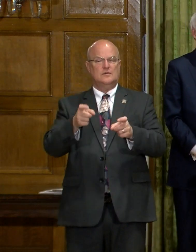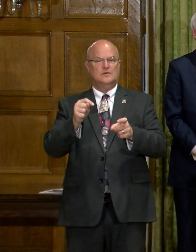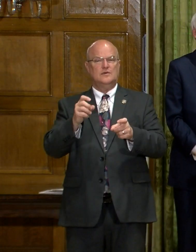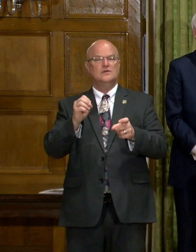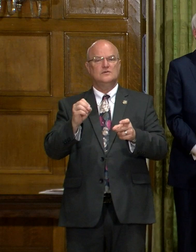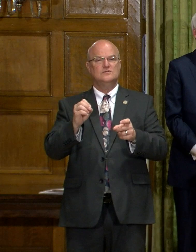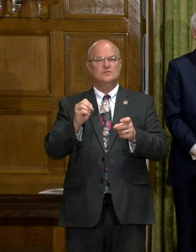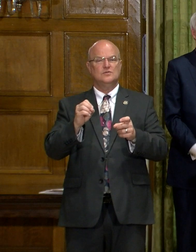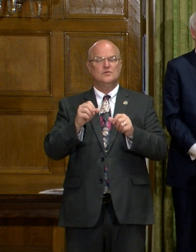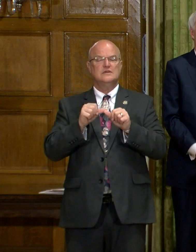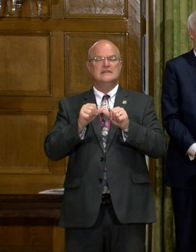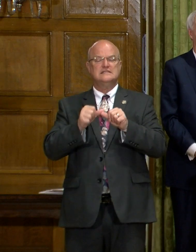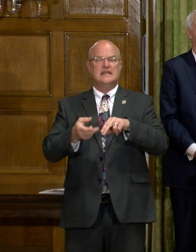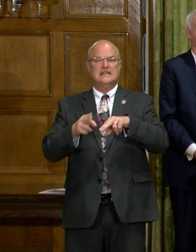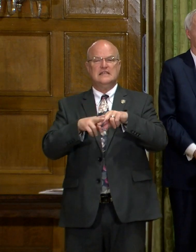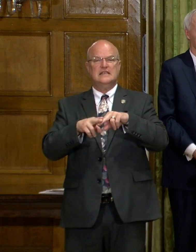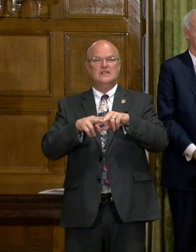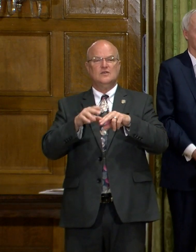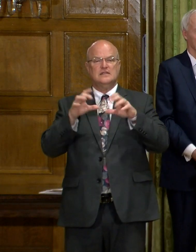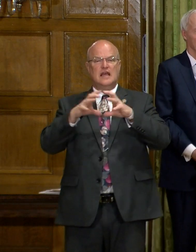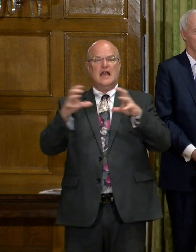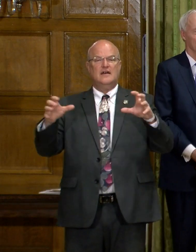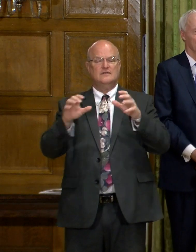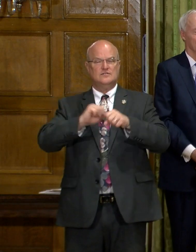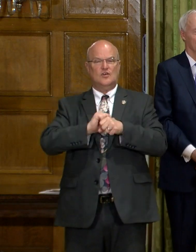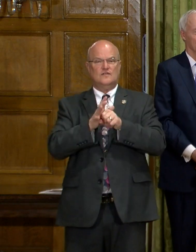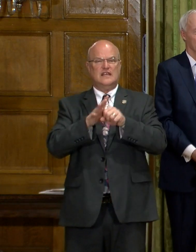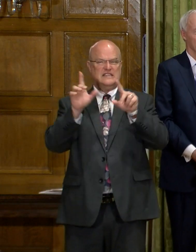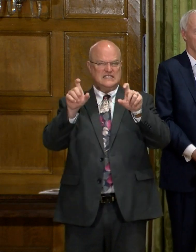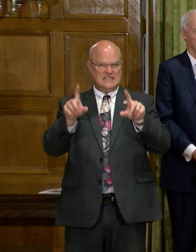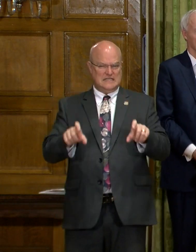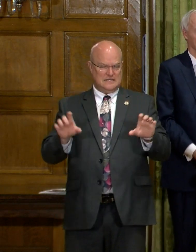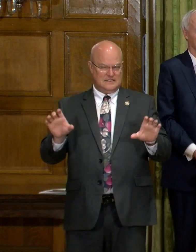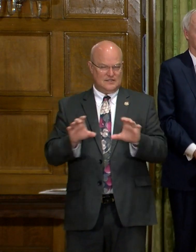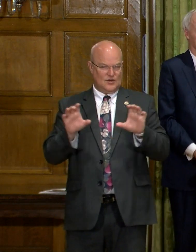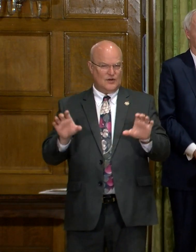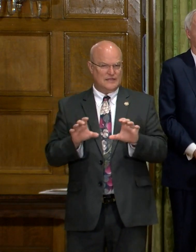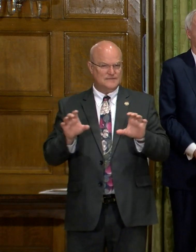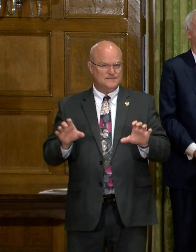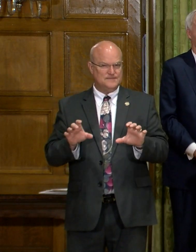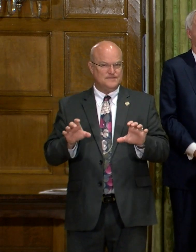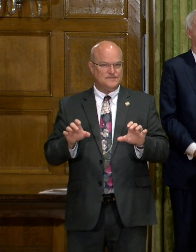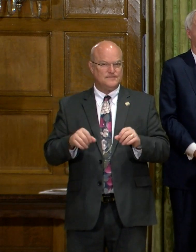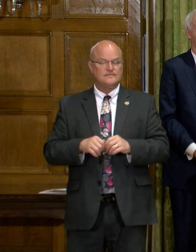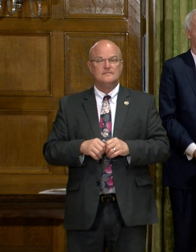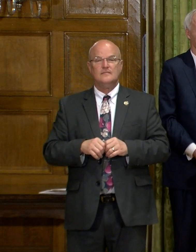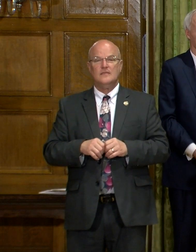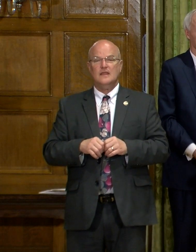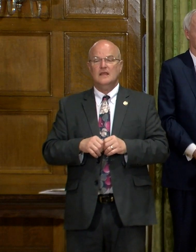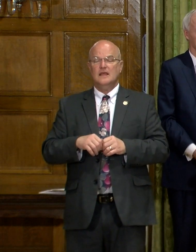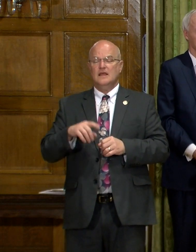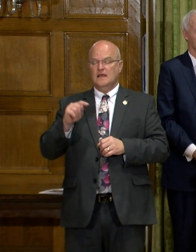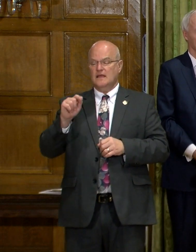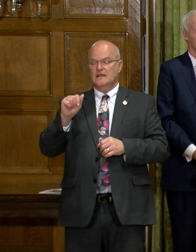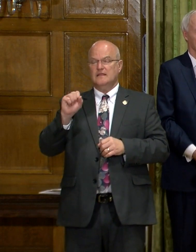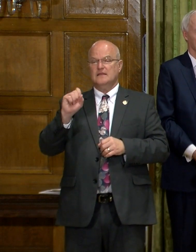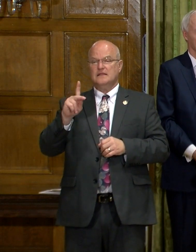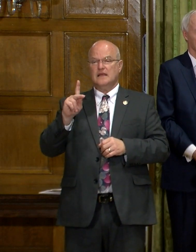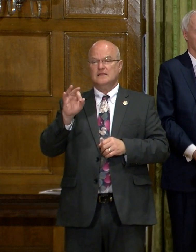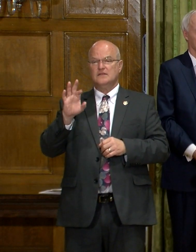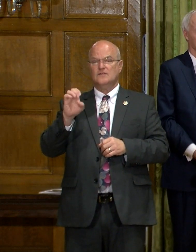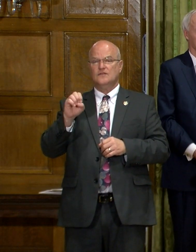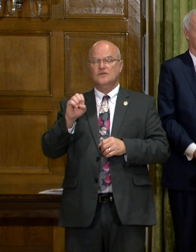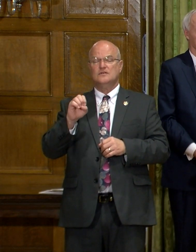to a sustained increase in the amount of COVID-19 testing that is occurring. The task force also recommended